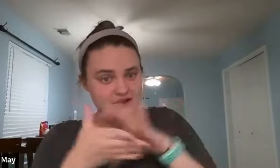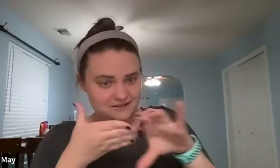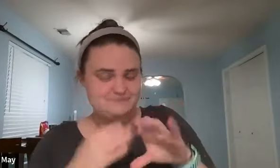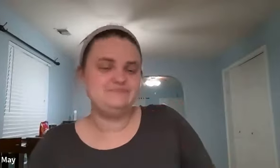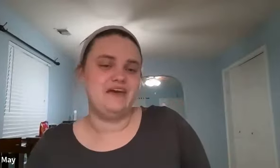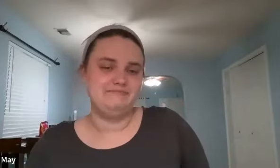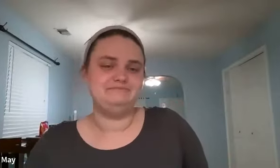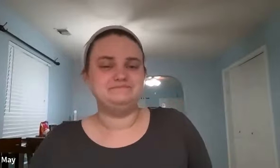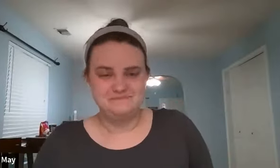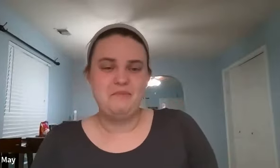cards? That.